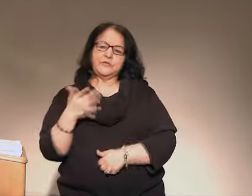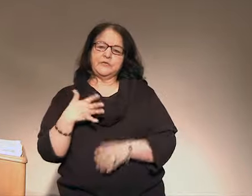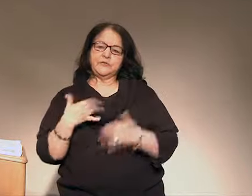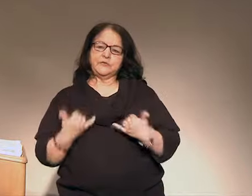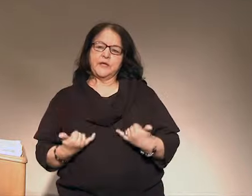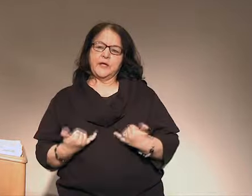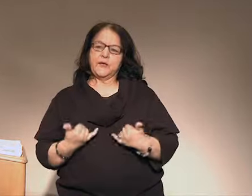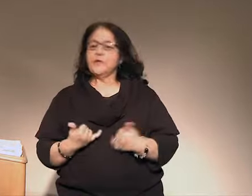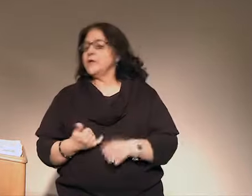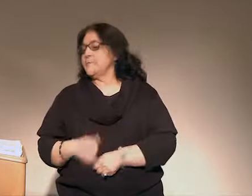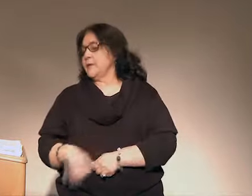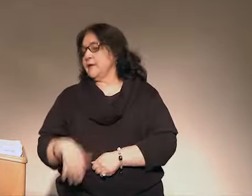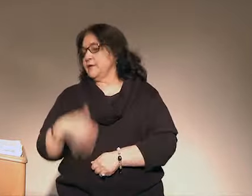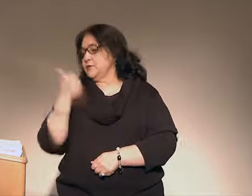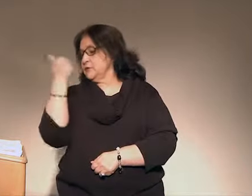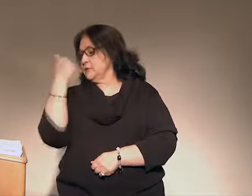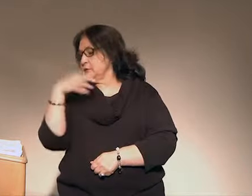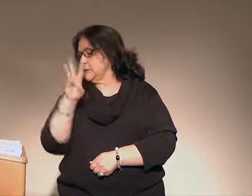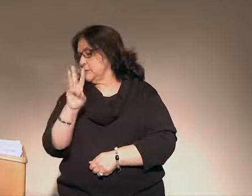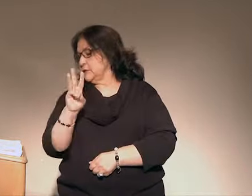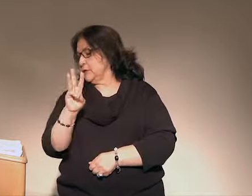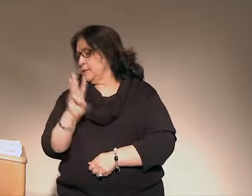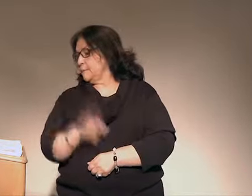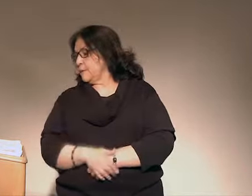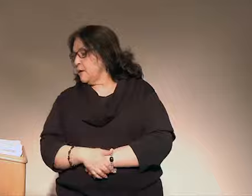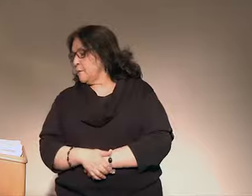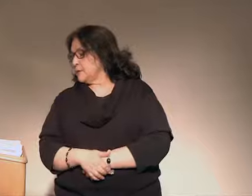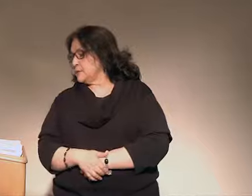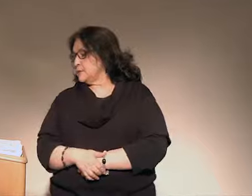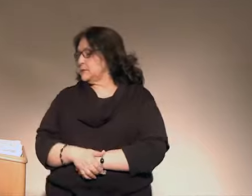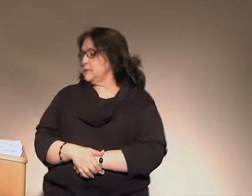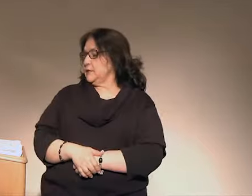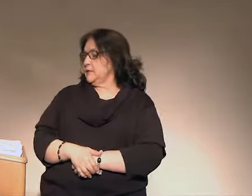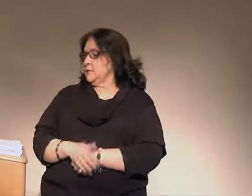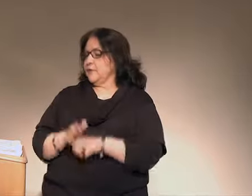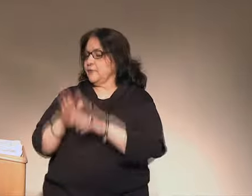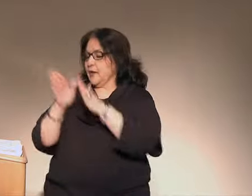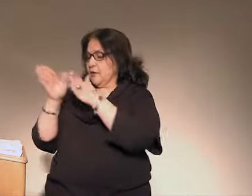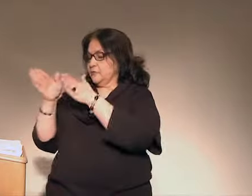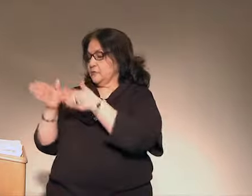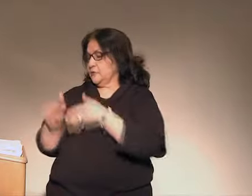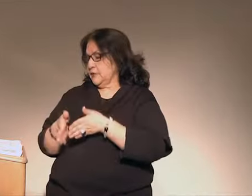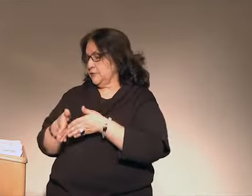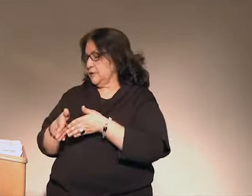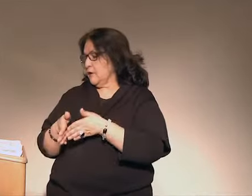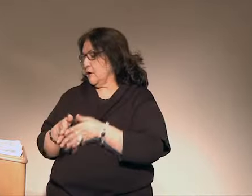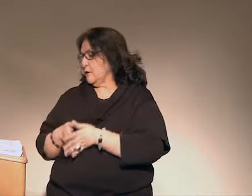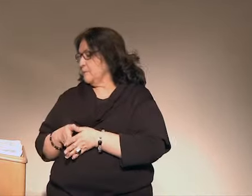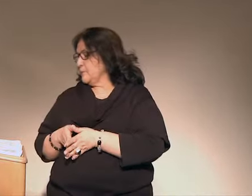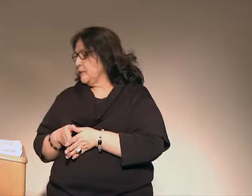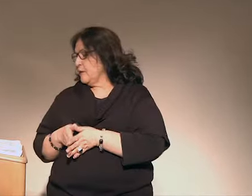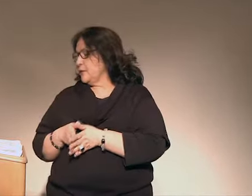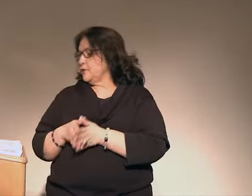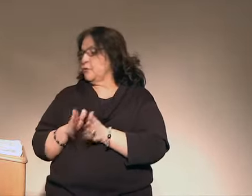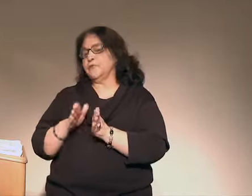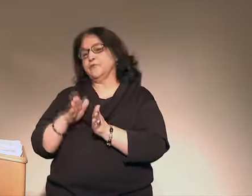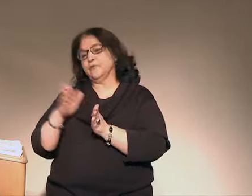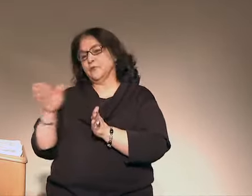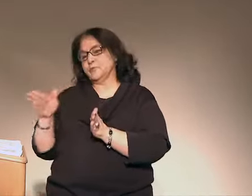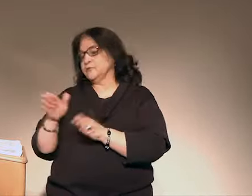15. So now page 16. Page 16, you have the nouns on the left column, and then you have the verbs to